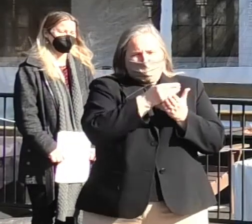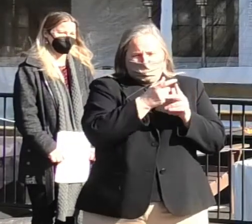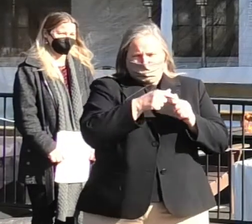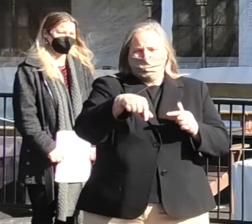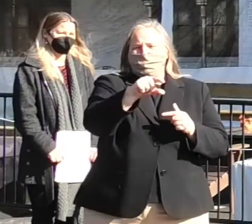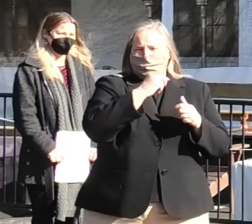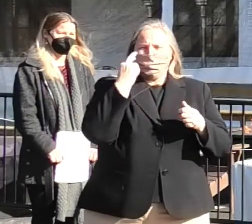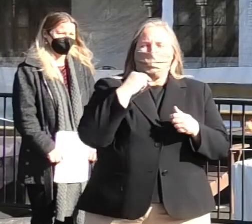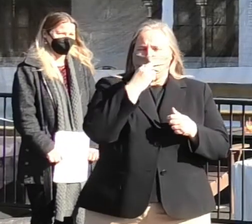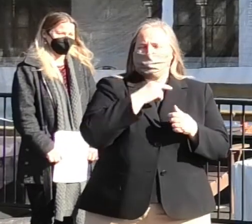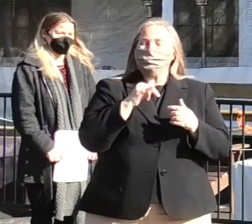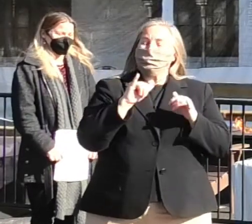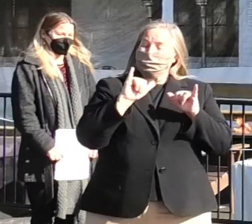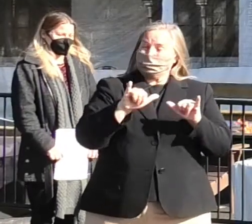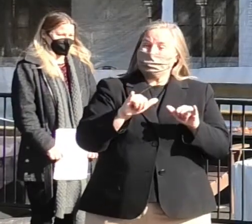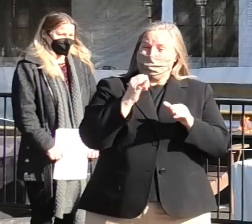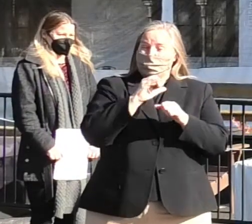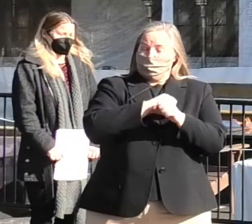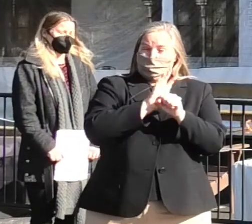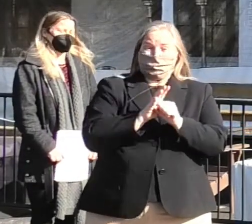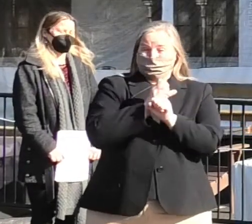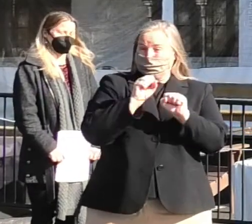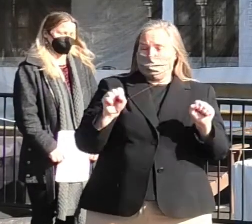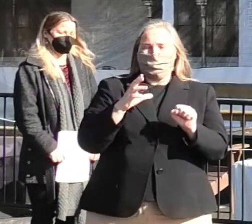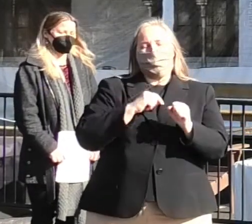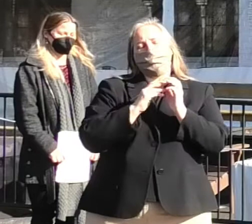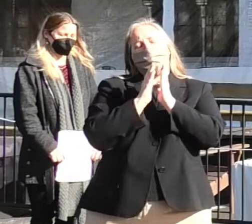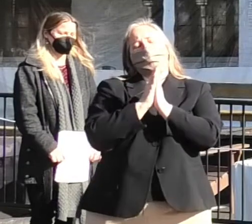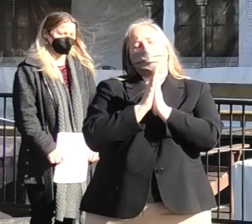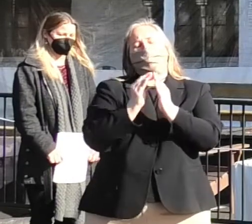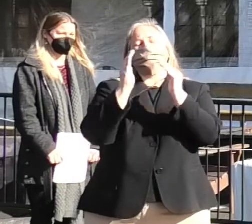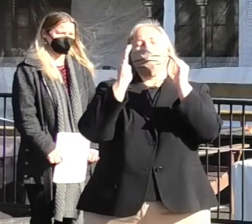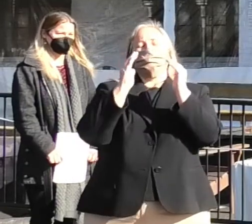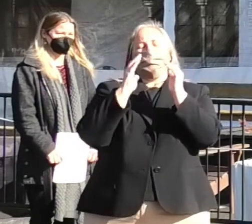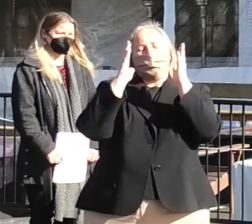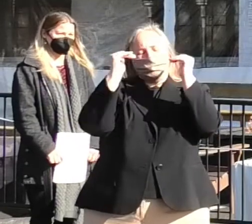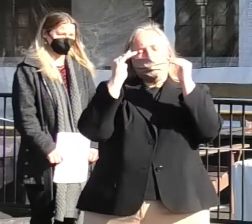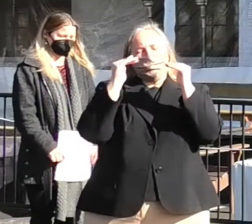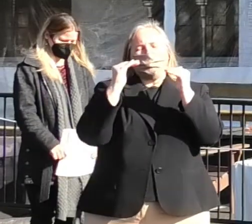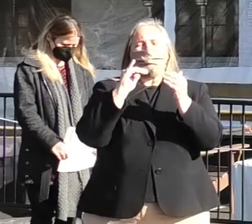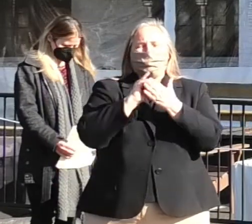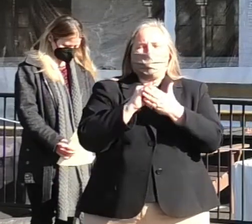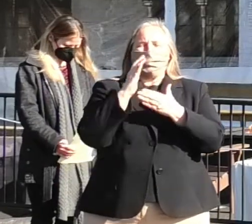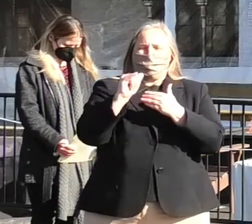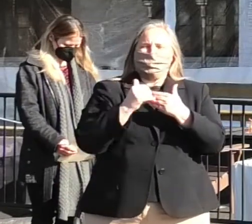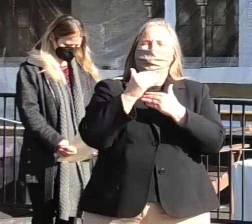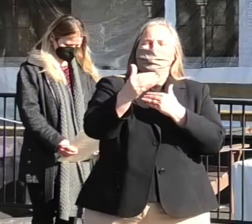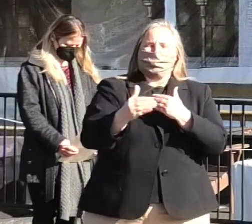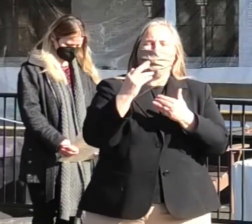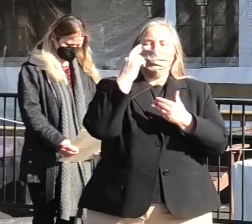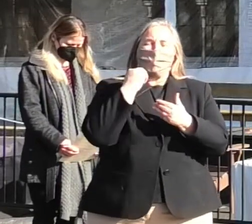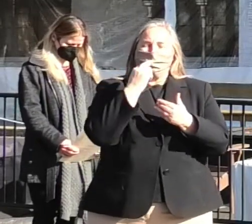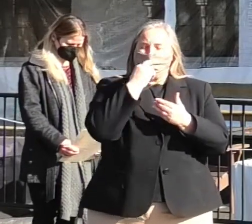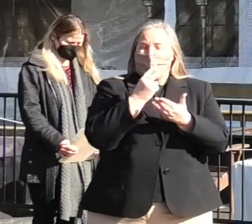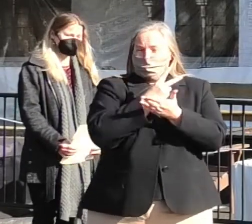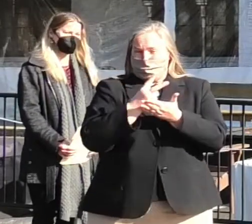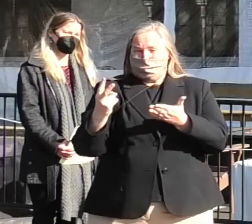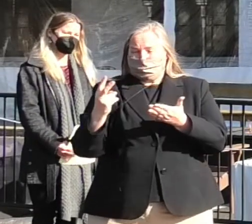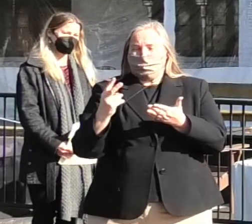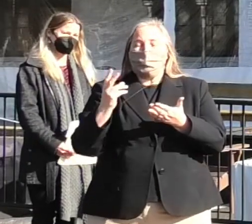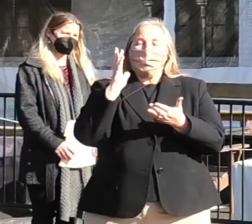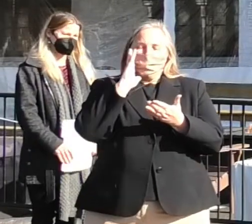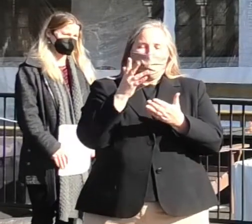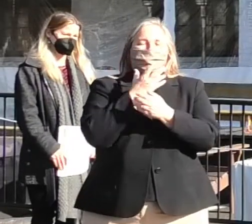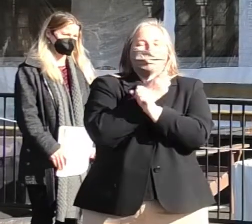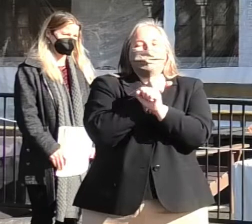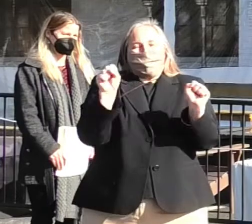safe, and let's hope and pray that by our next Restaurant Weeks, it'll be safe to gather